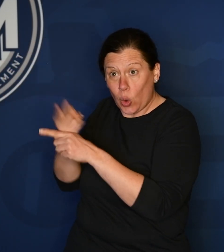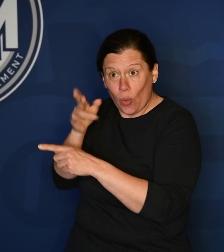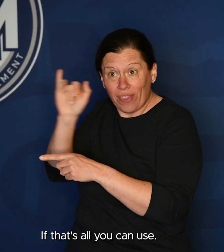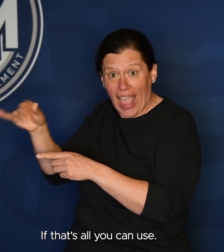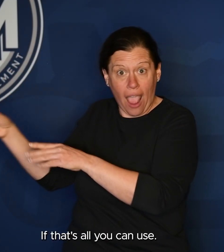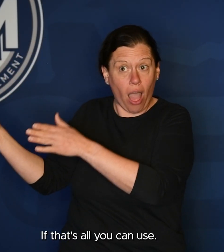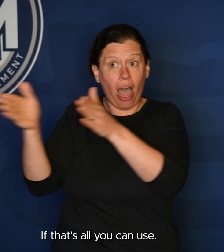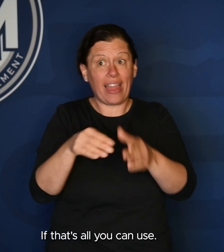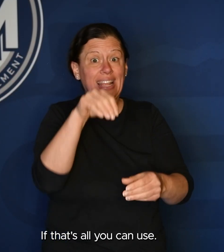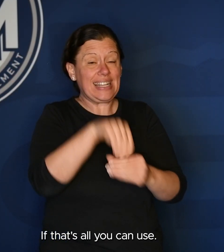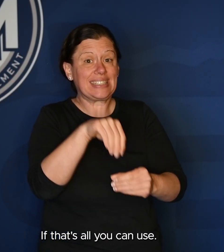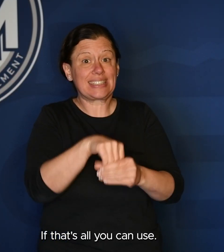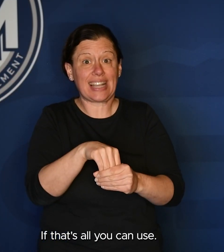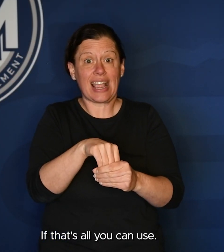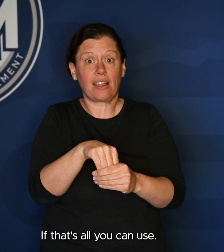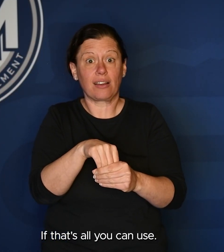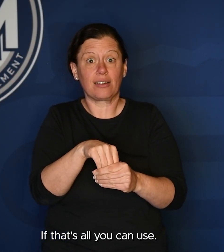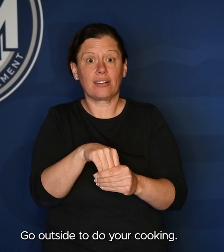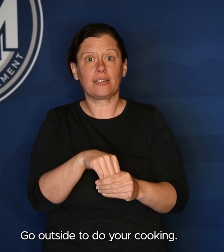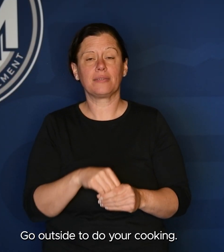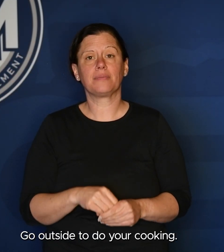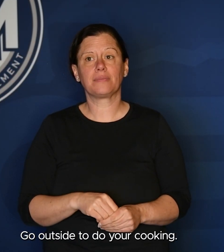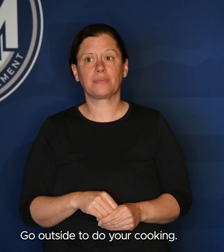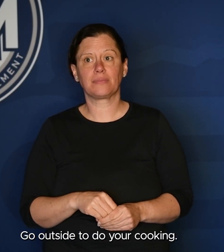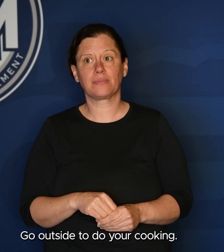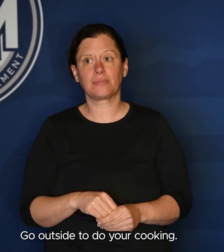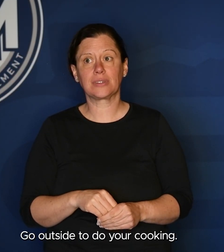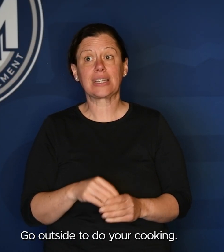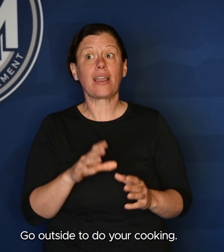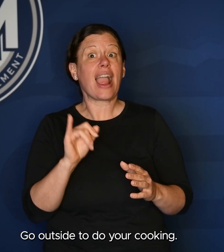If that's all you can use, go outside to do your cooking.